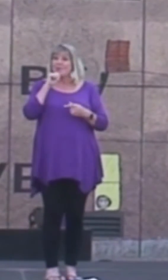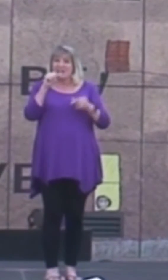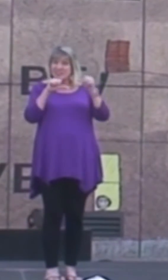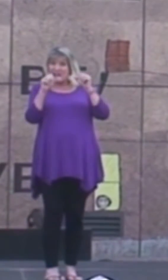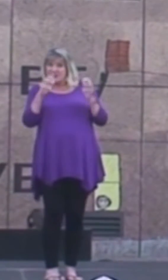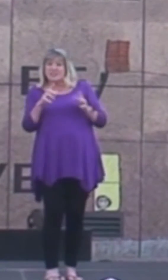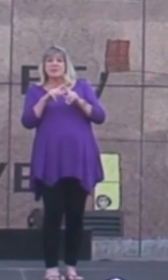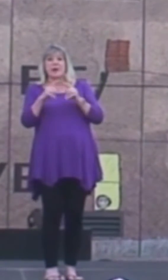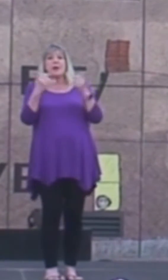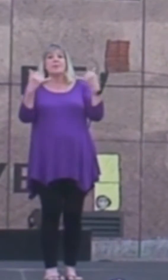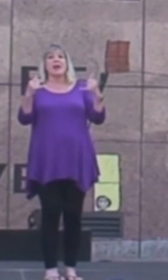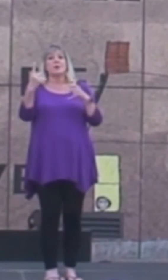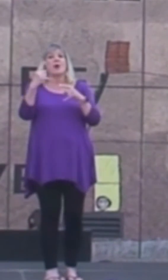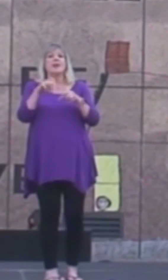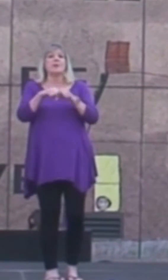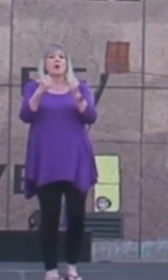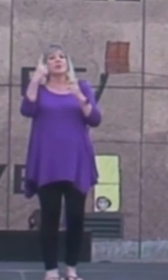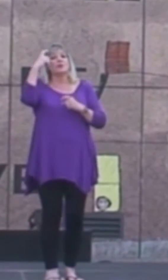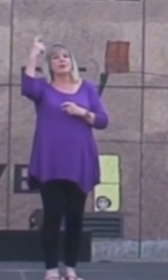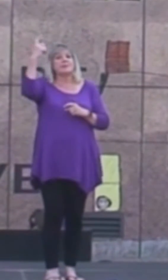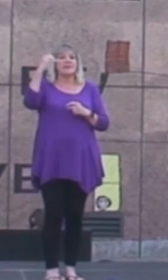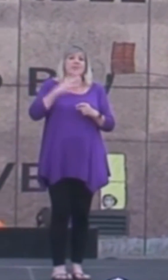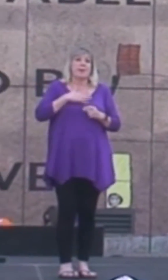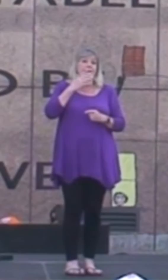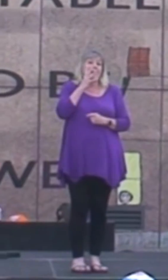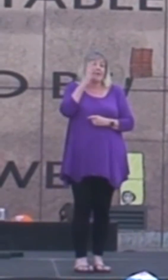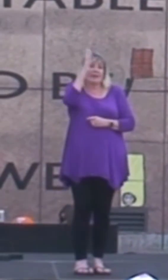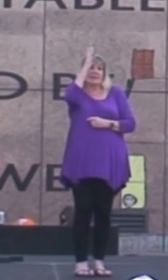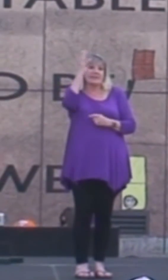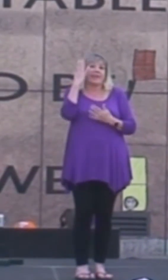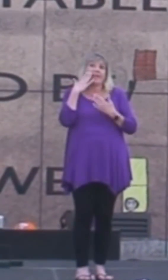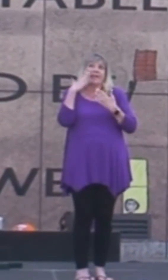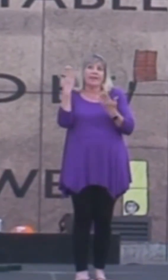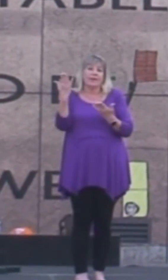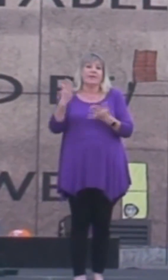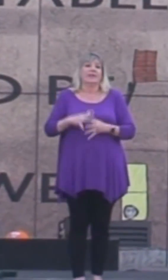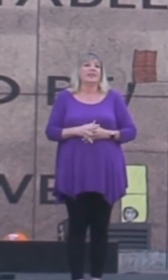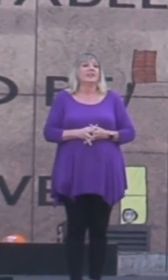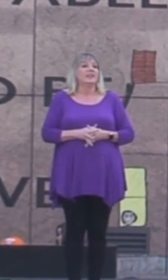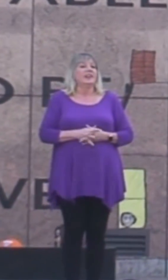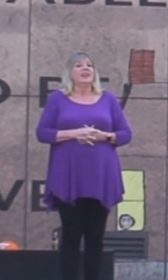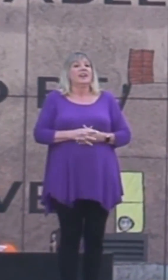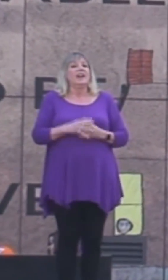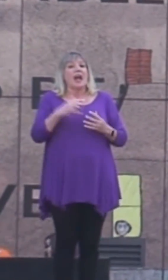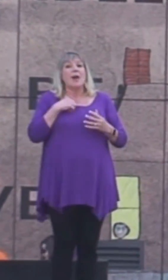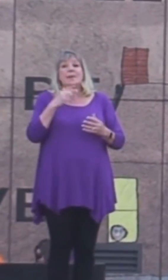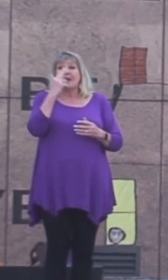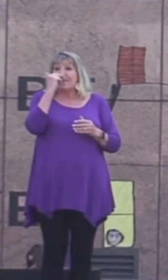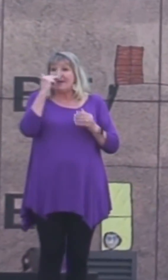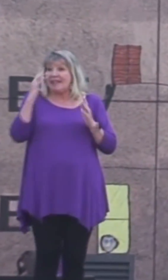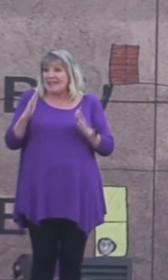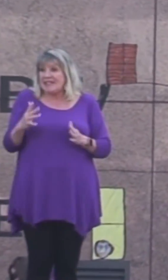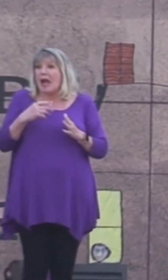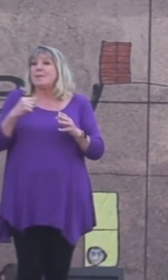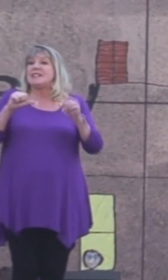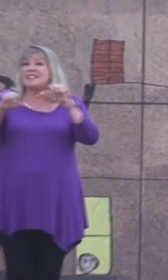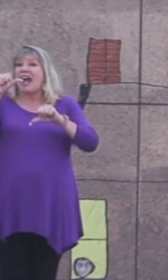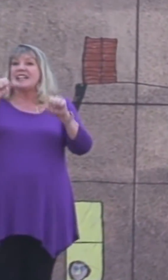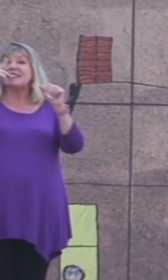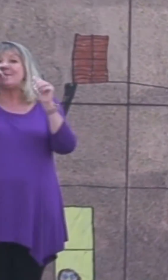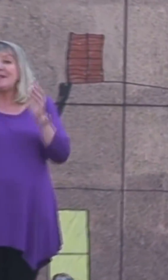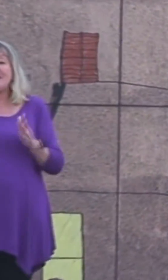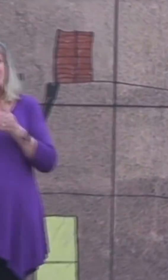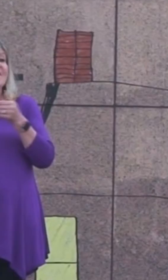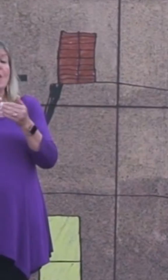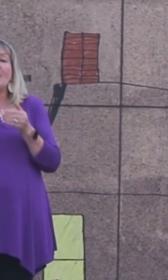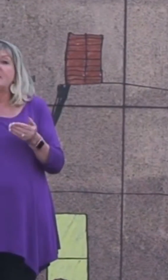scientist, although I play one in the broken dreams of my parents. Thank you. I'm a comedian, and I'm a science comedian. Even